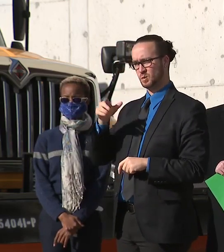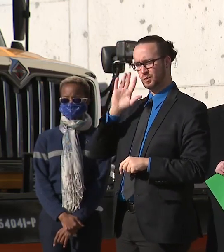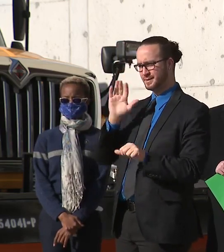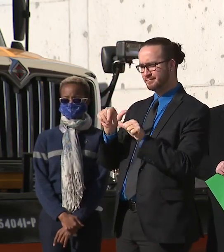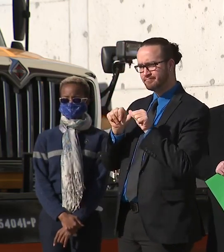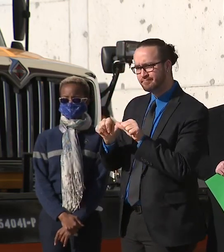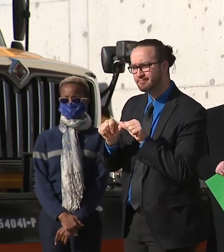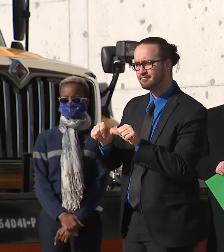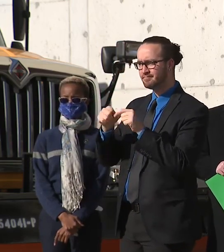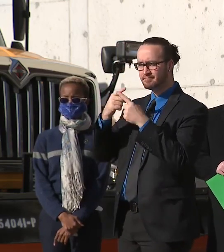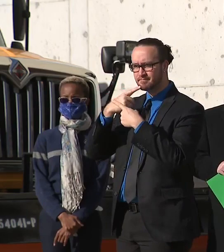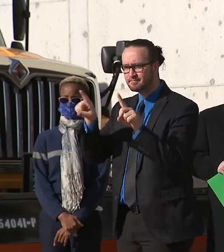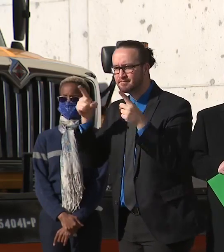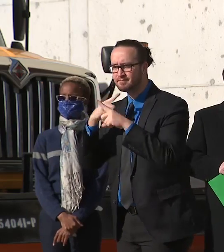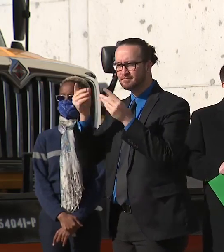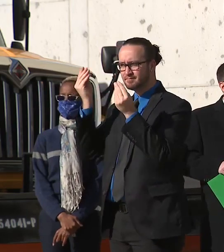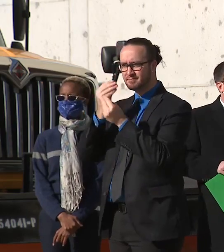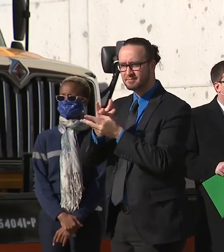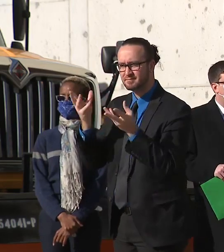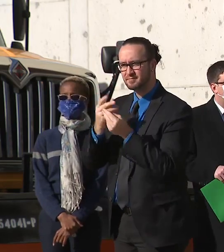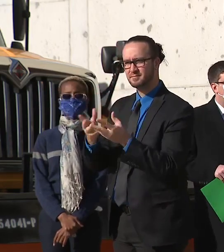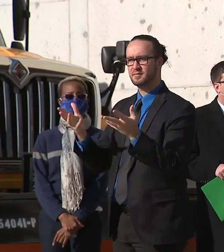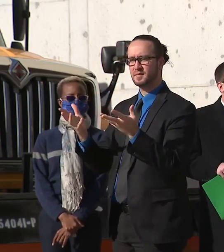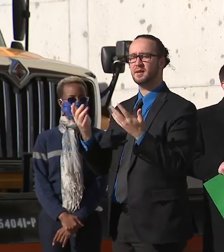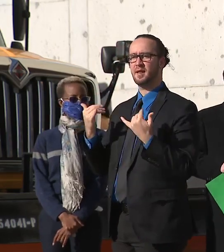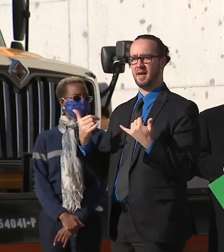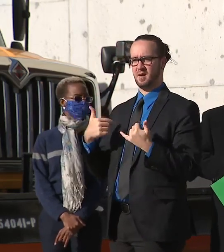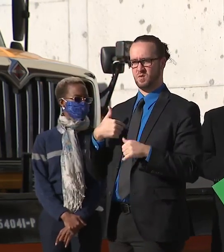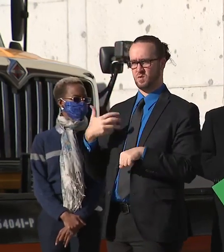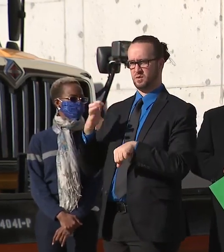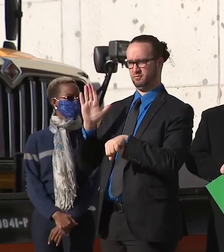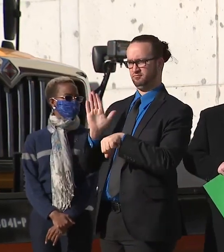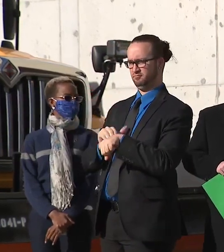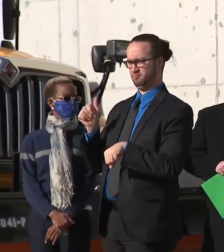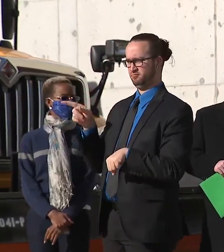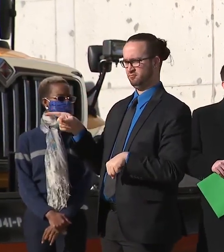now I'd like to bring up Director Sharkey for more information. Director Sharkey.